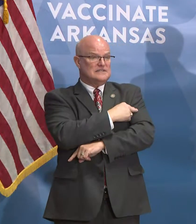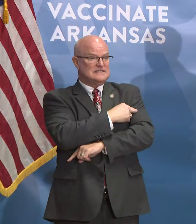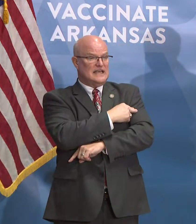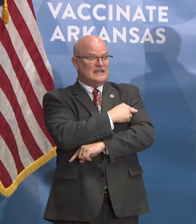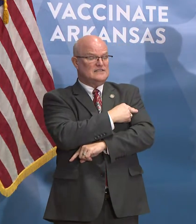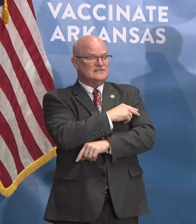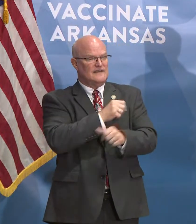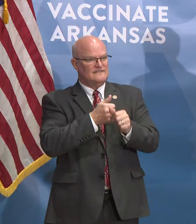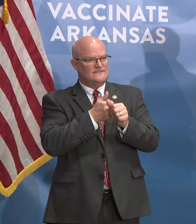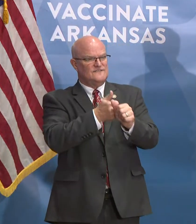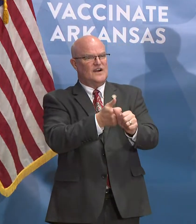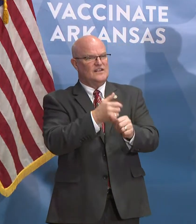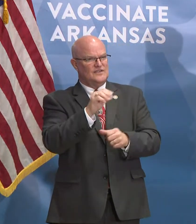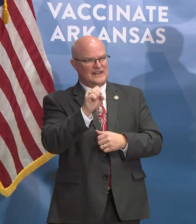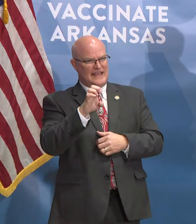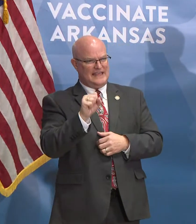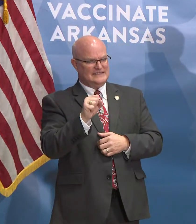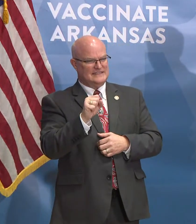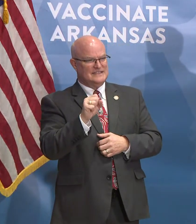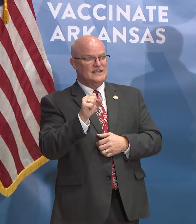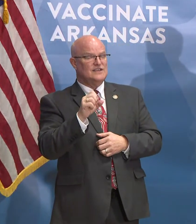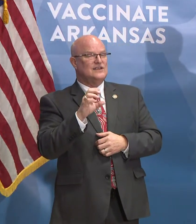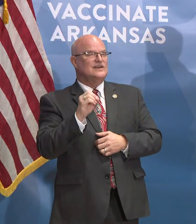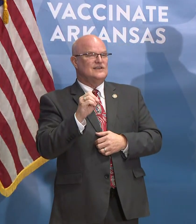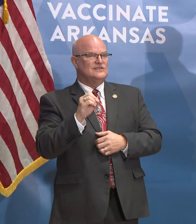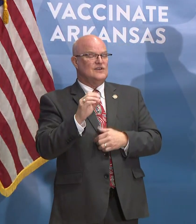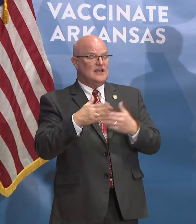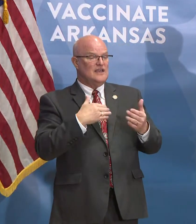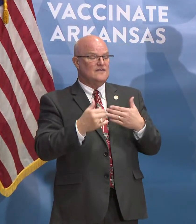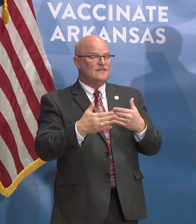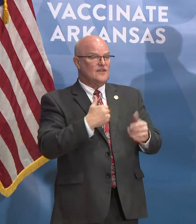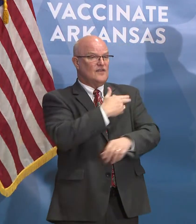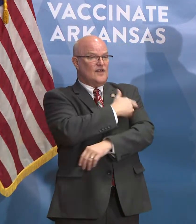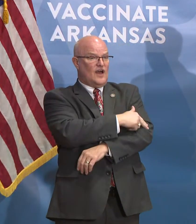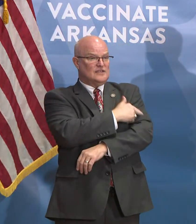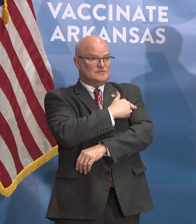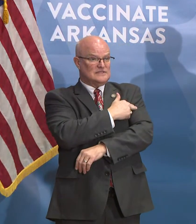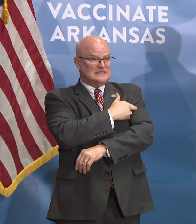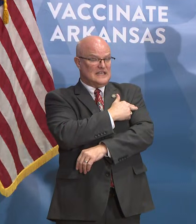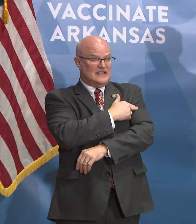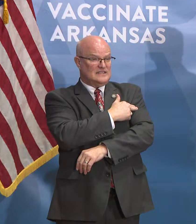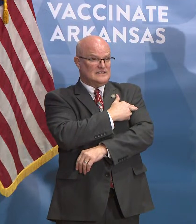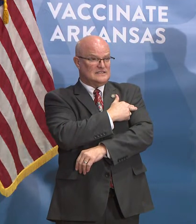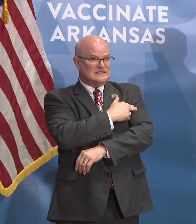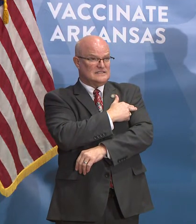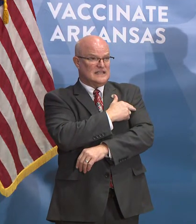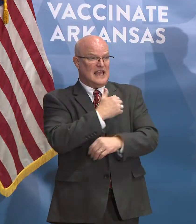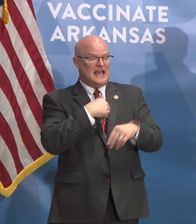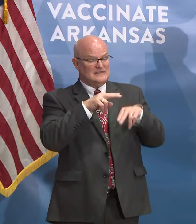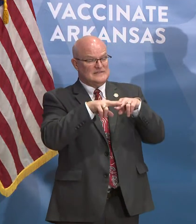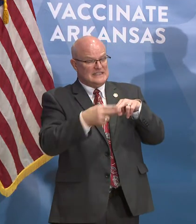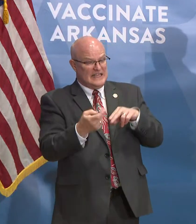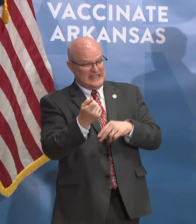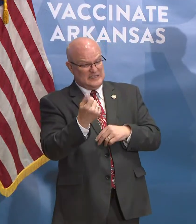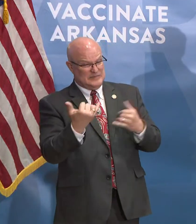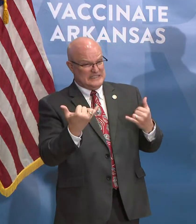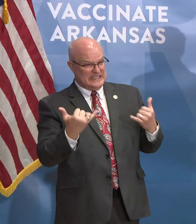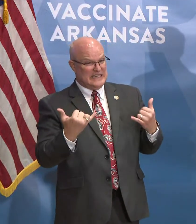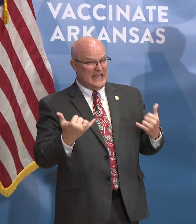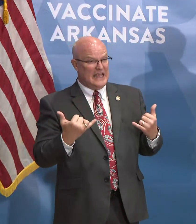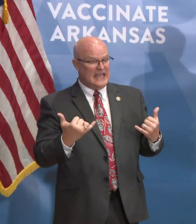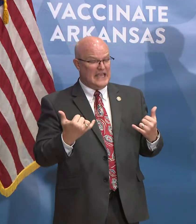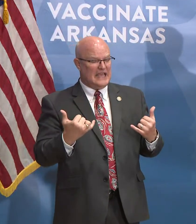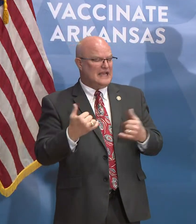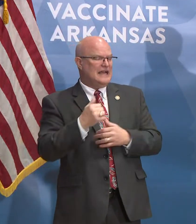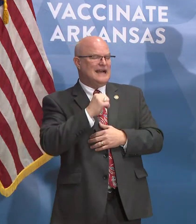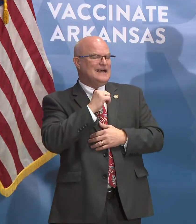hospitalizations follow our cases. And so even though the hospitalizations have declined a little bit today, I